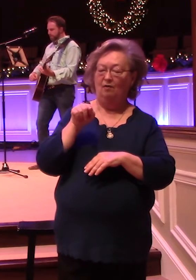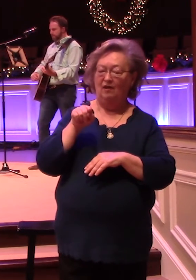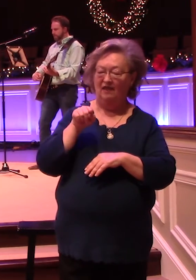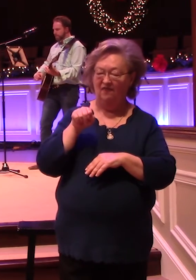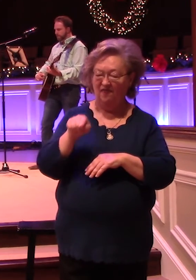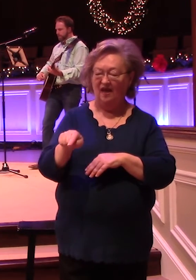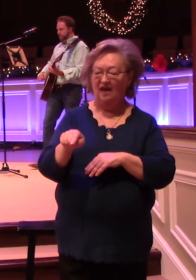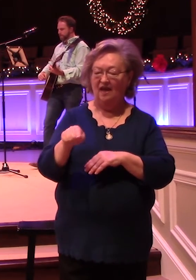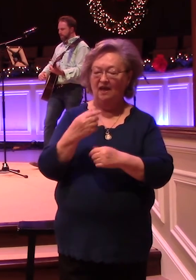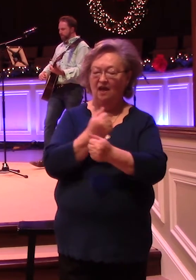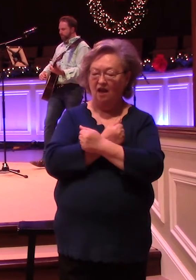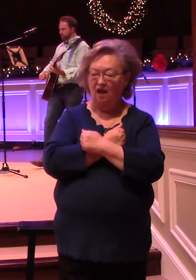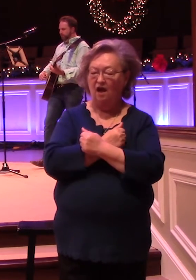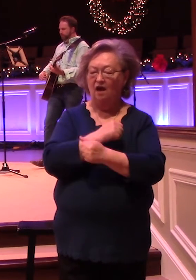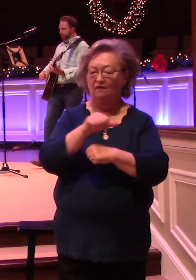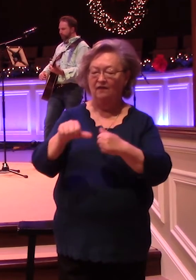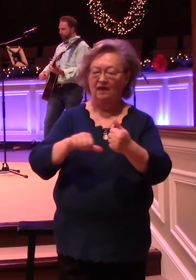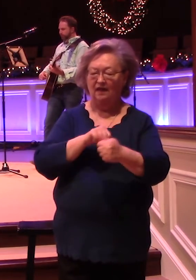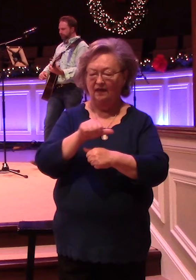There's not a single need unmet.